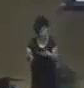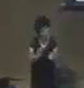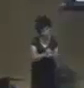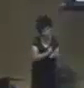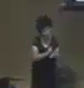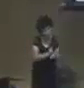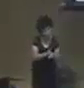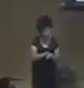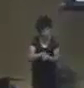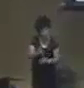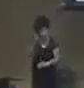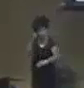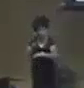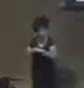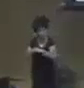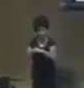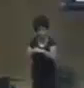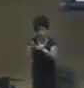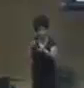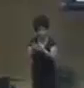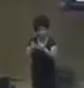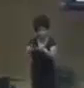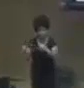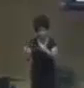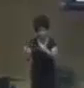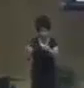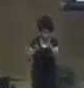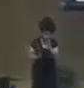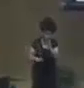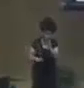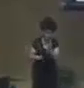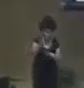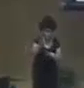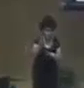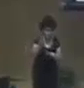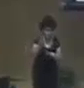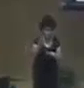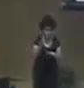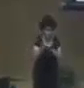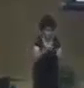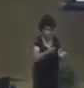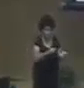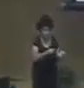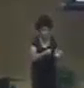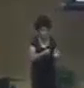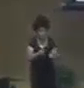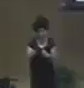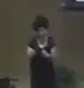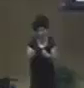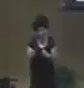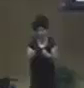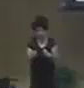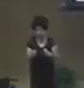fully online mode. So there's quite a step up in terms of what we need to provide to staff,